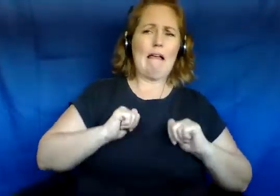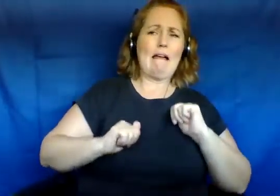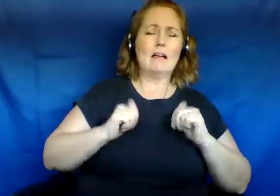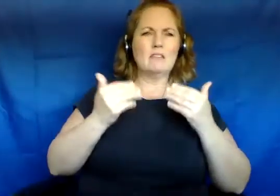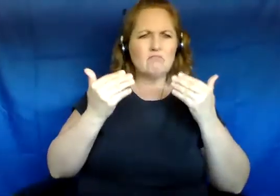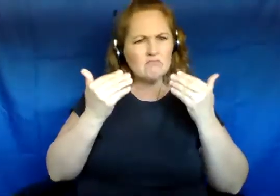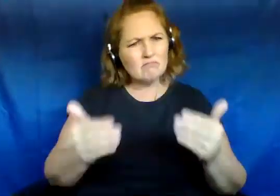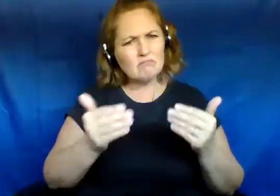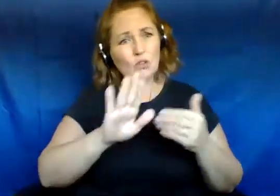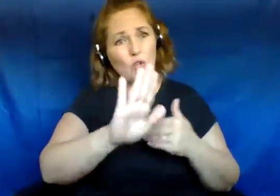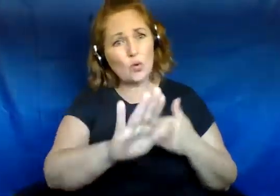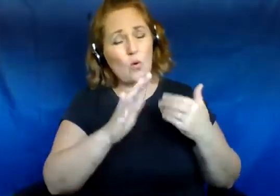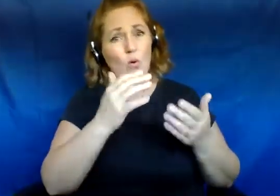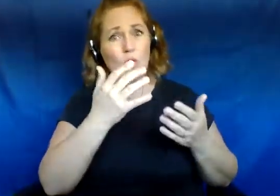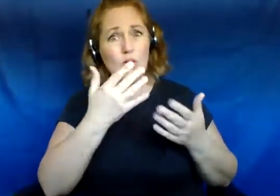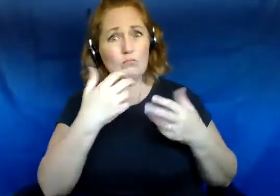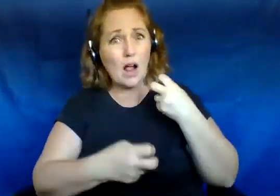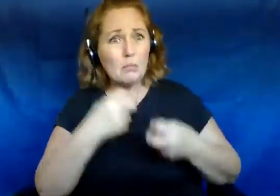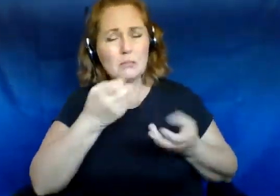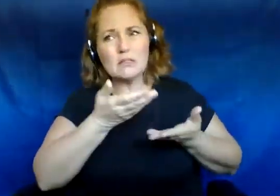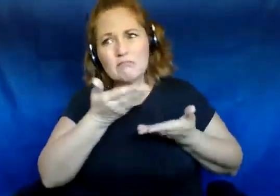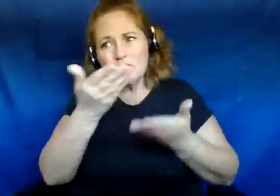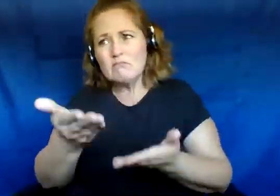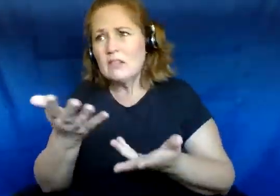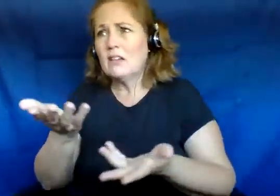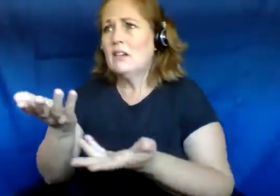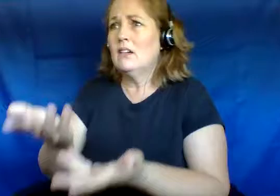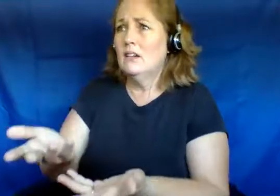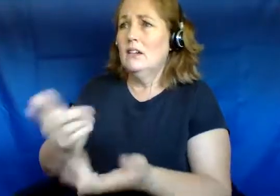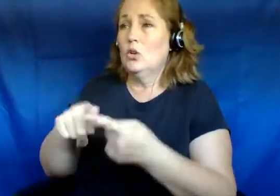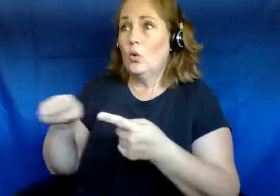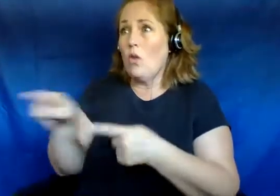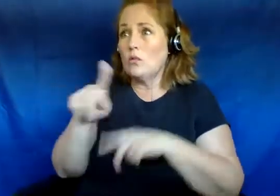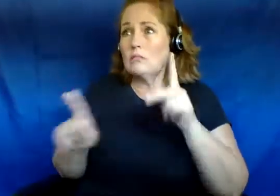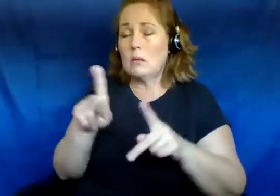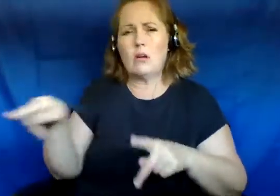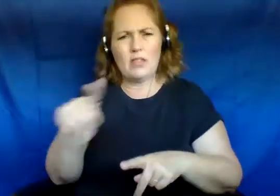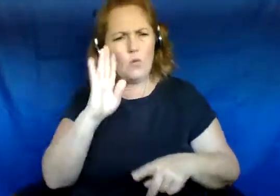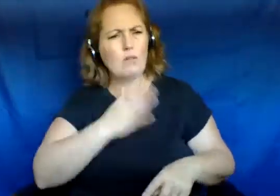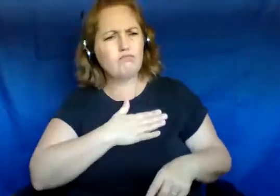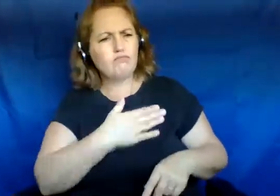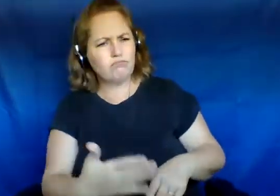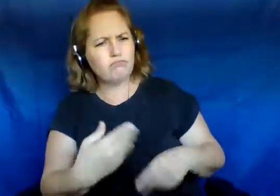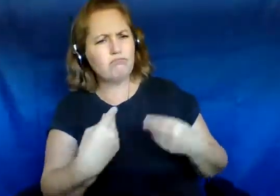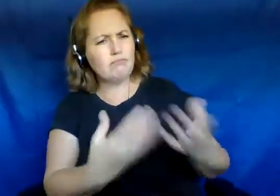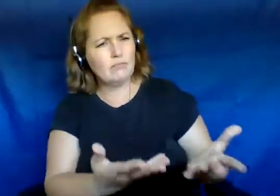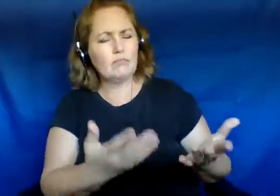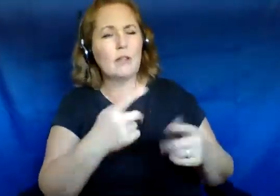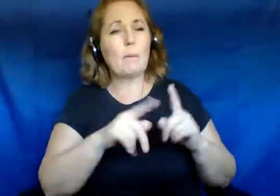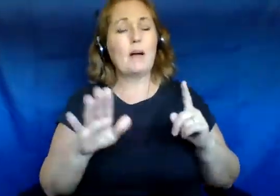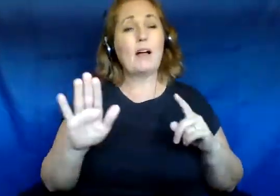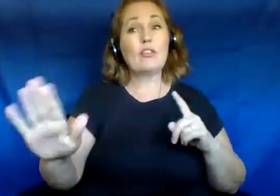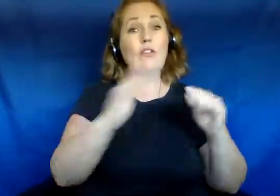your health problems to such persons. Most of them give freely of themselves, but their fellows may enjoy